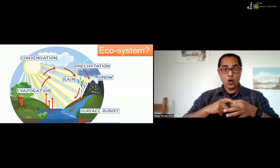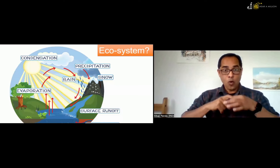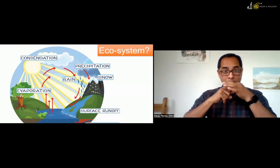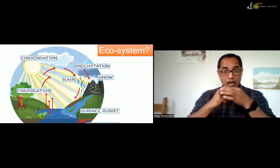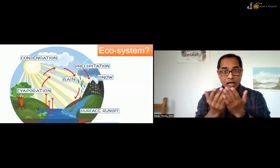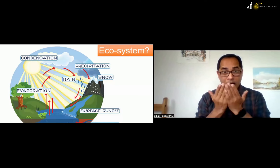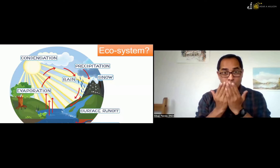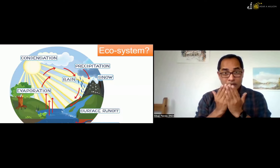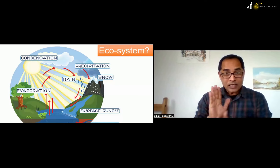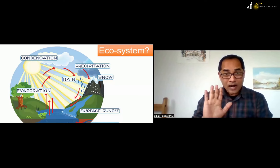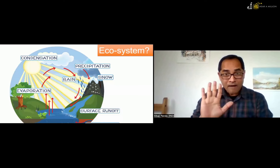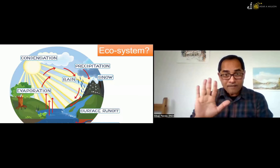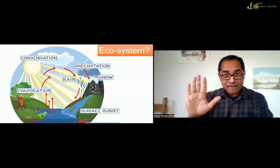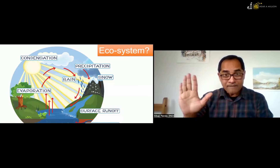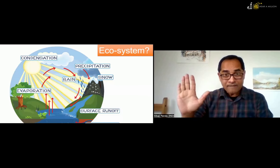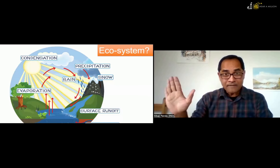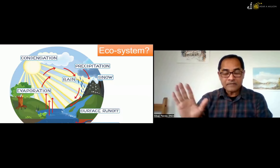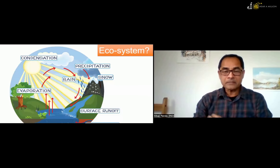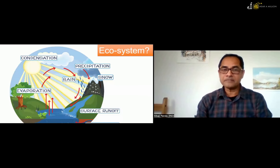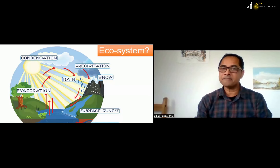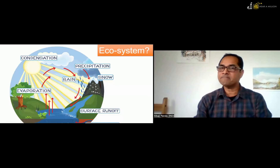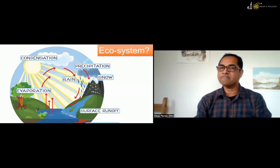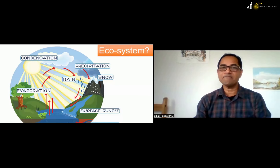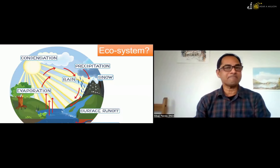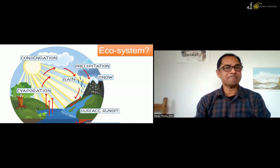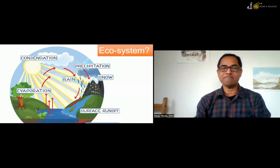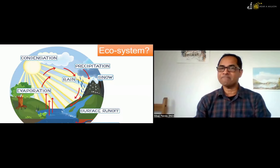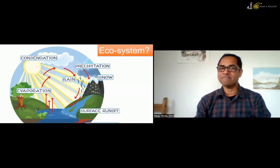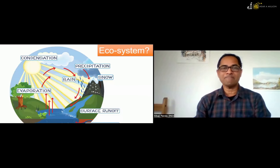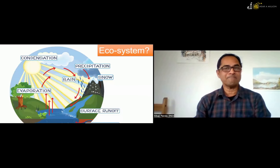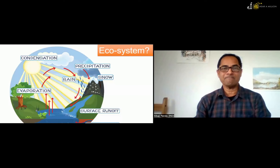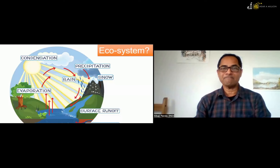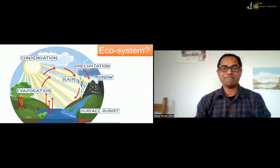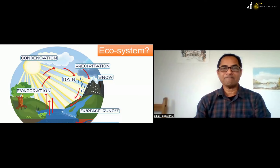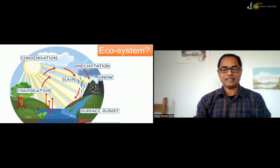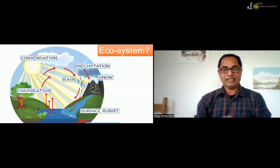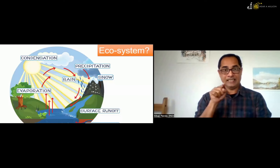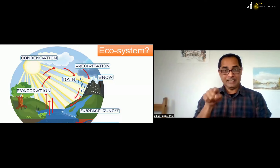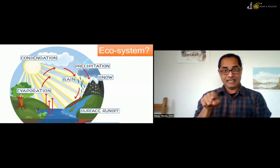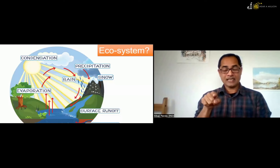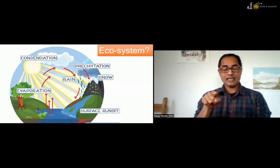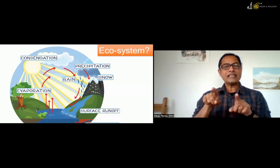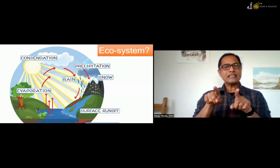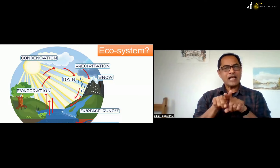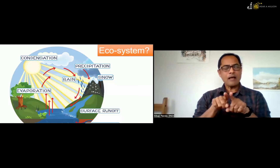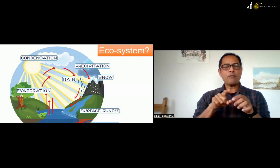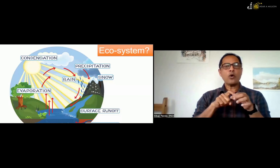institute, and none of them are able to provide quality education.